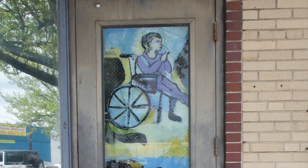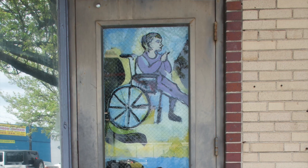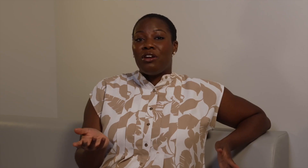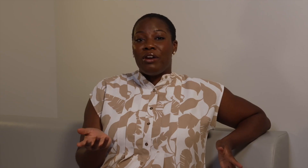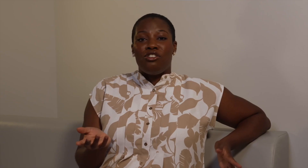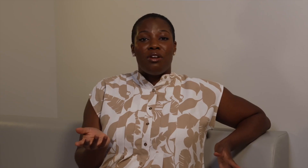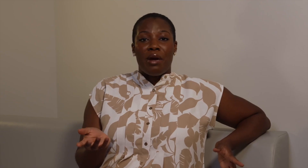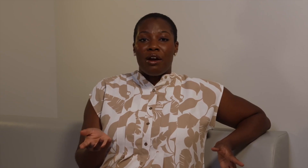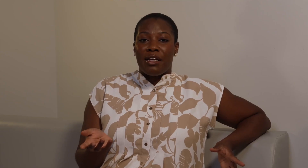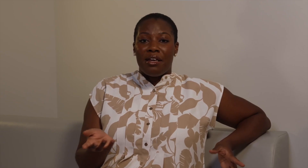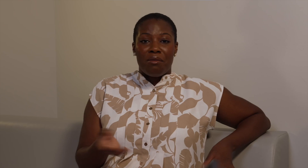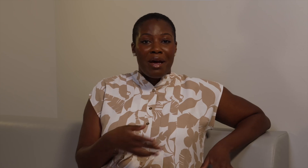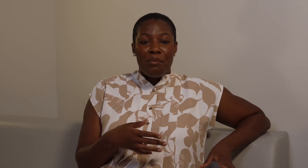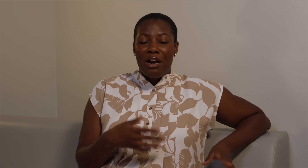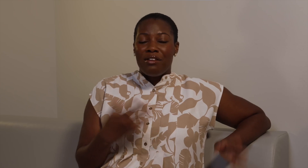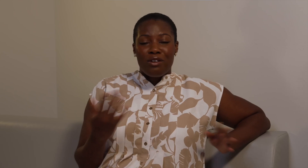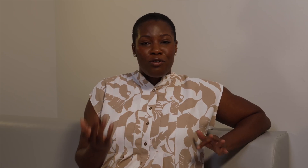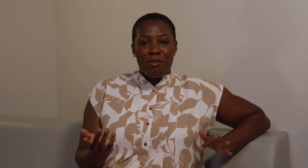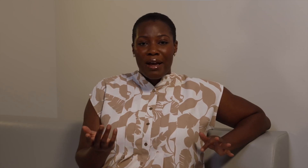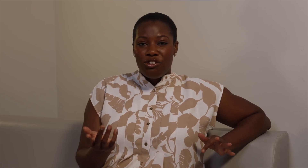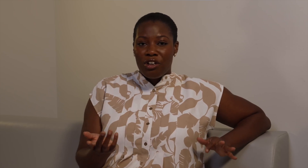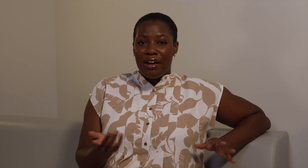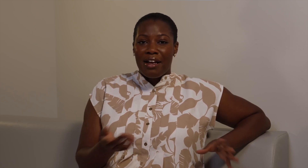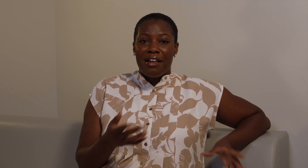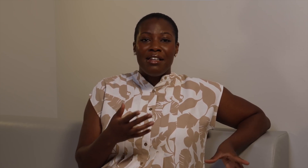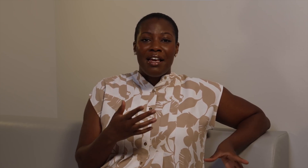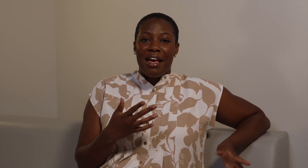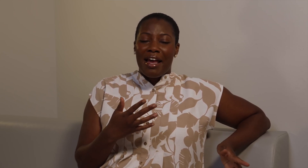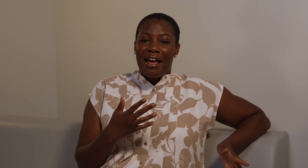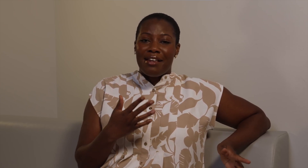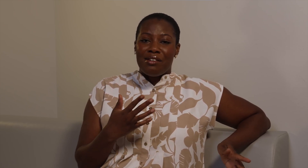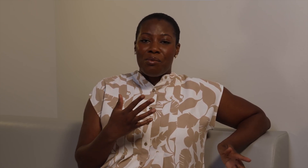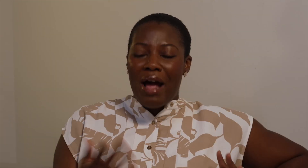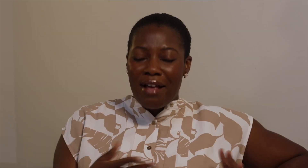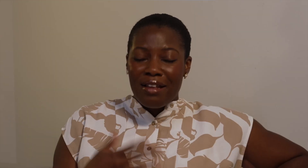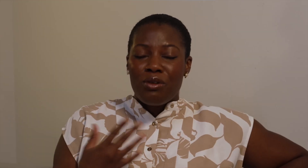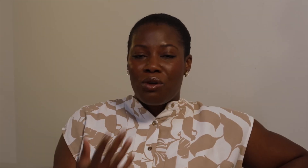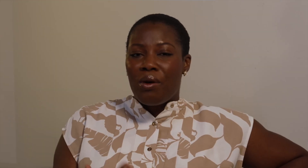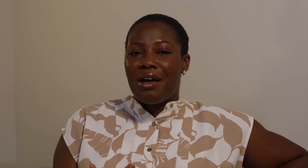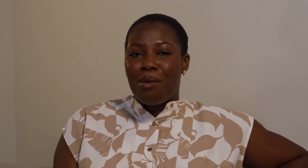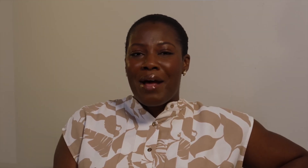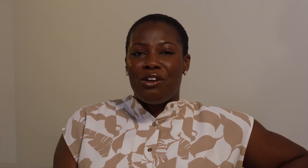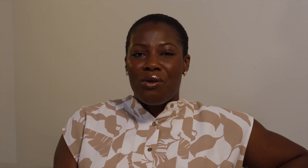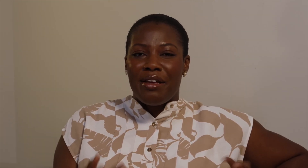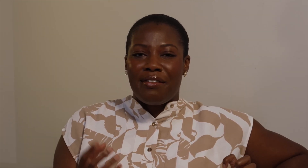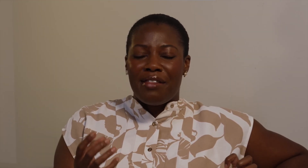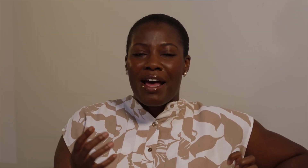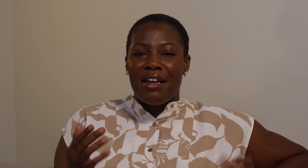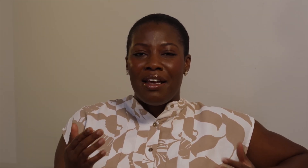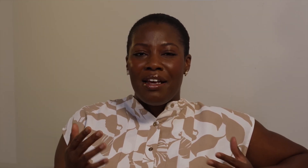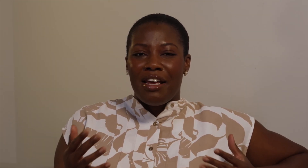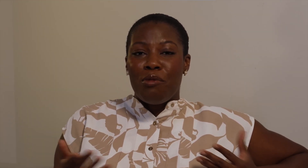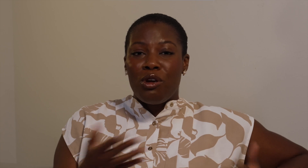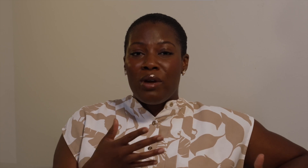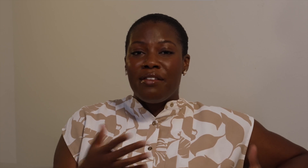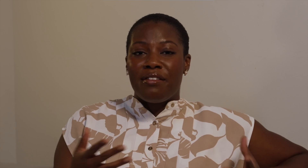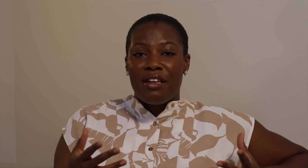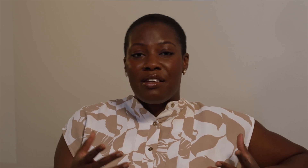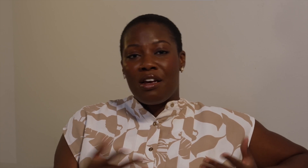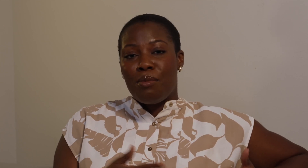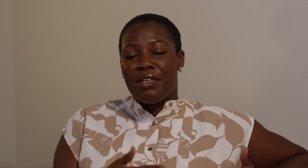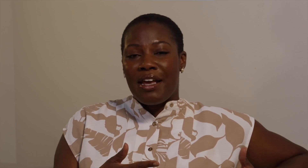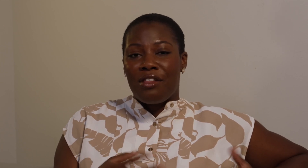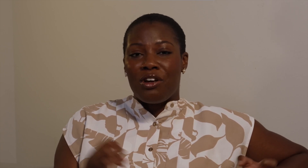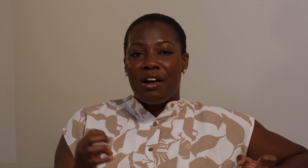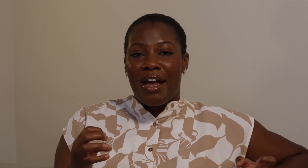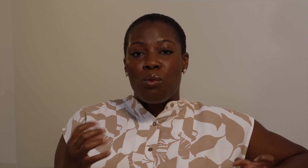As a first-generation American, my parents are from Nigeria, and as I was growing up, I noticed that immigrants tend